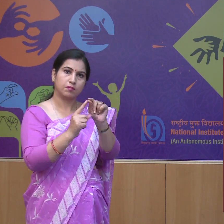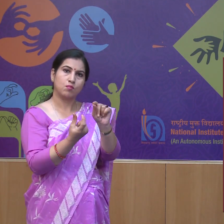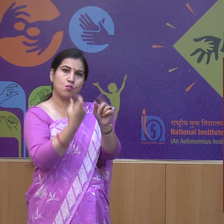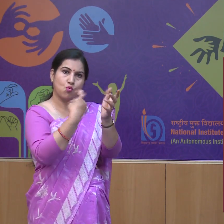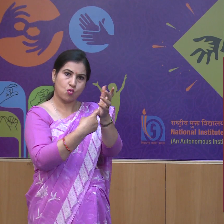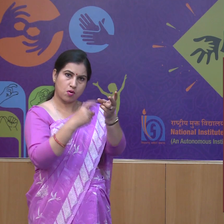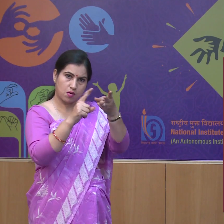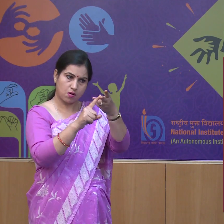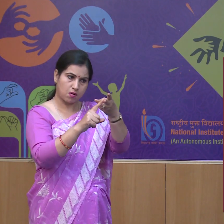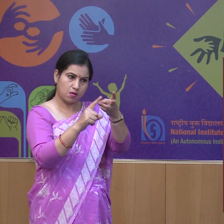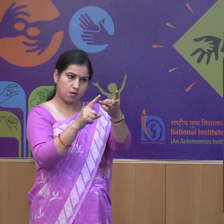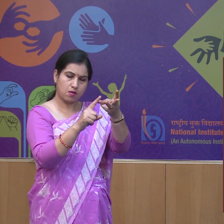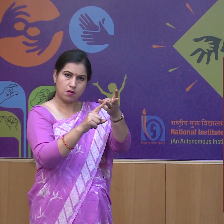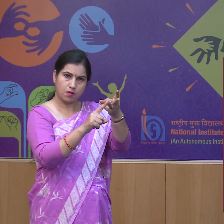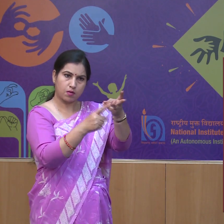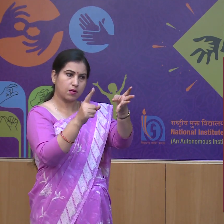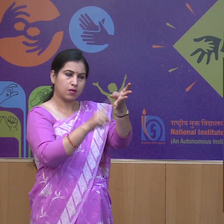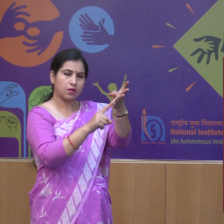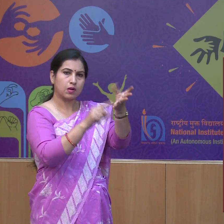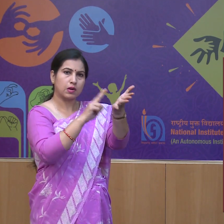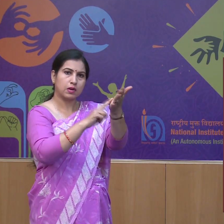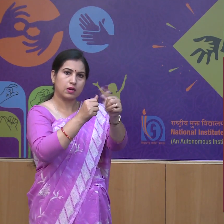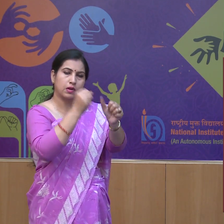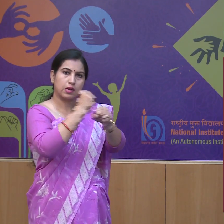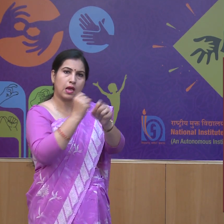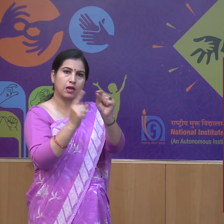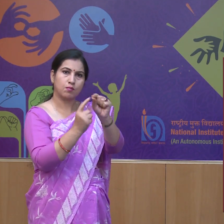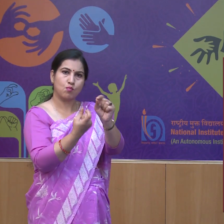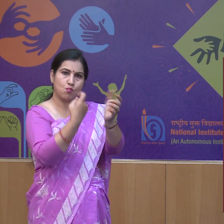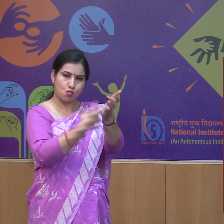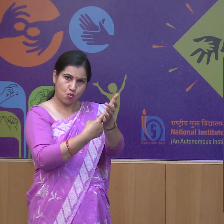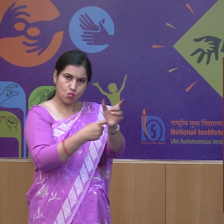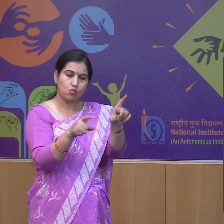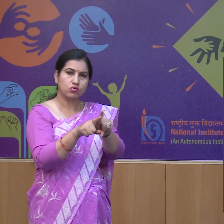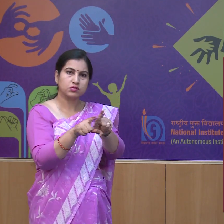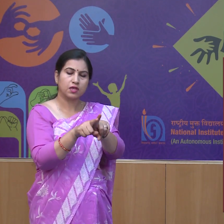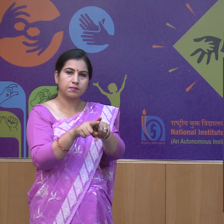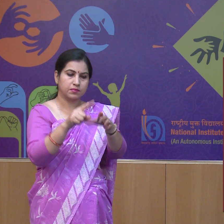Nagpur, Jhansi, and Awadh.